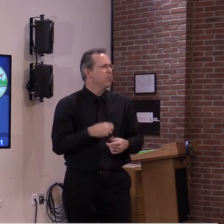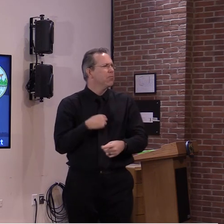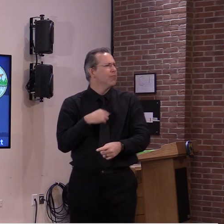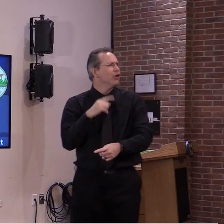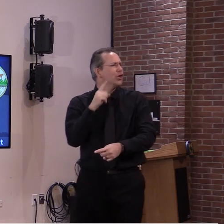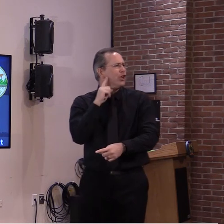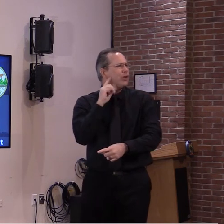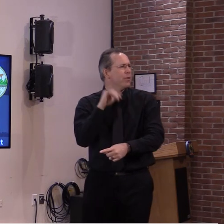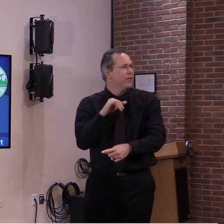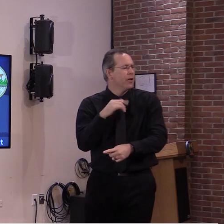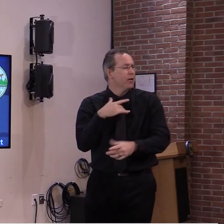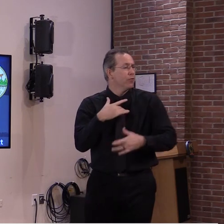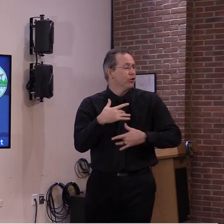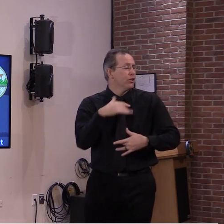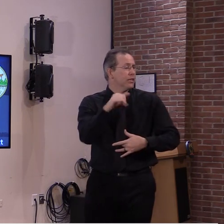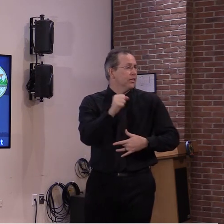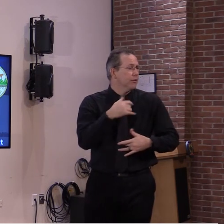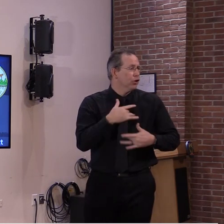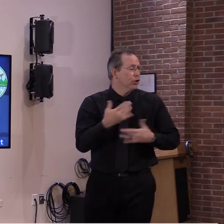Okay, thanks.